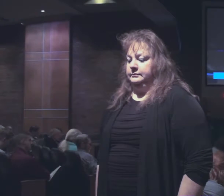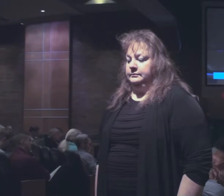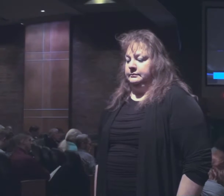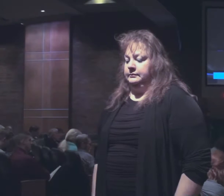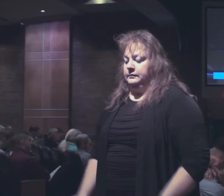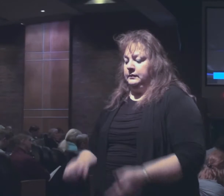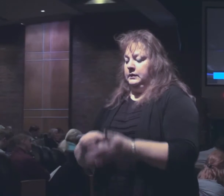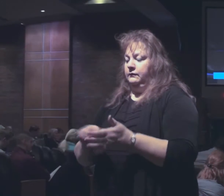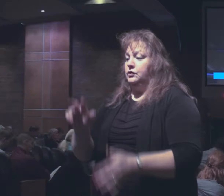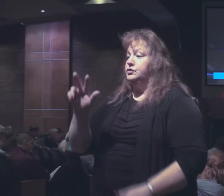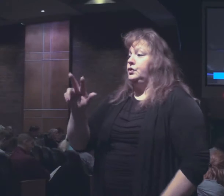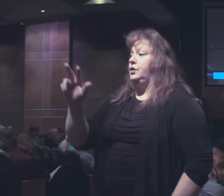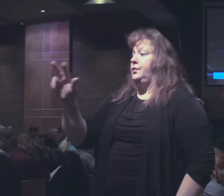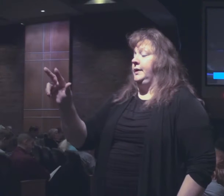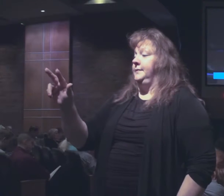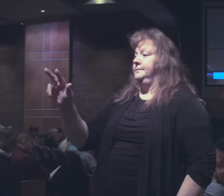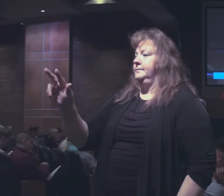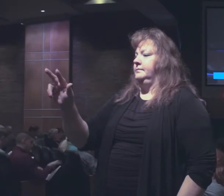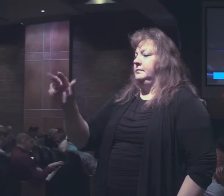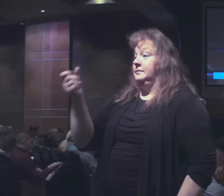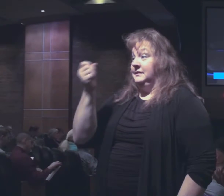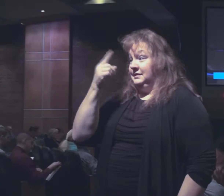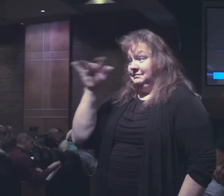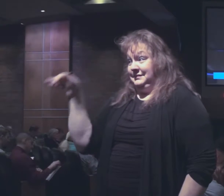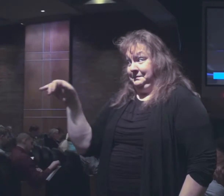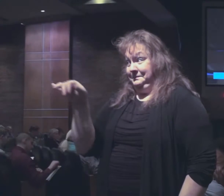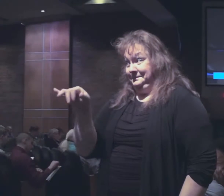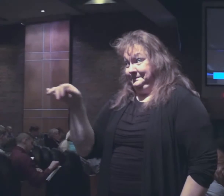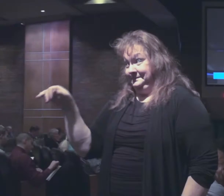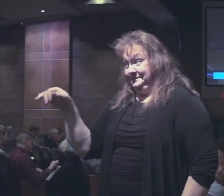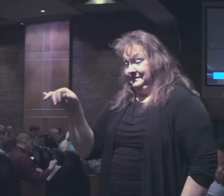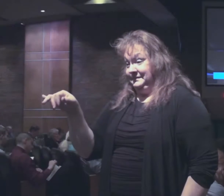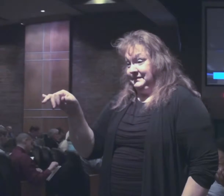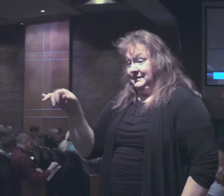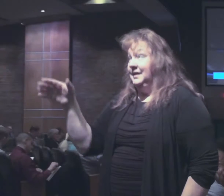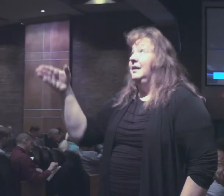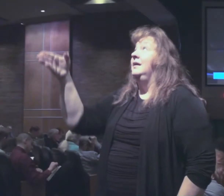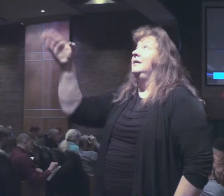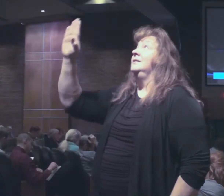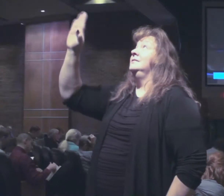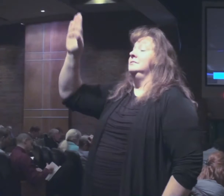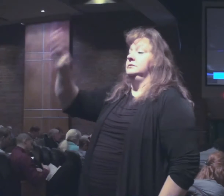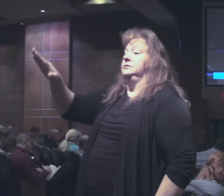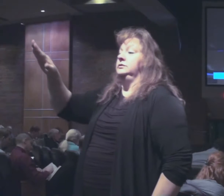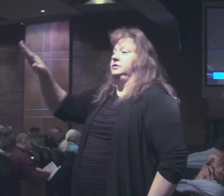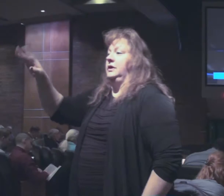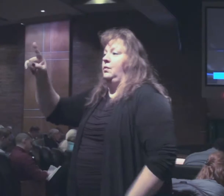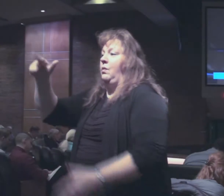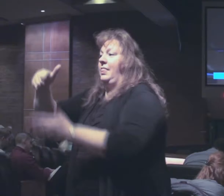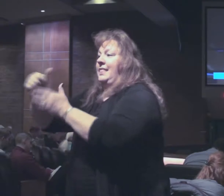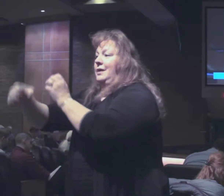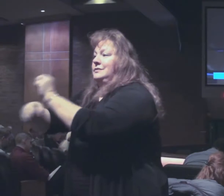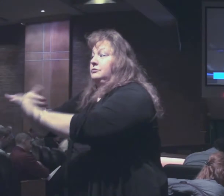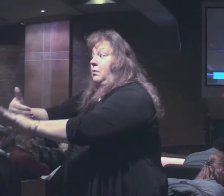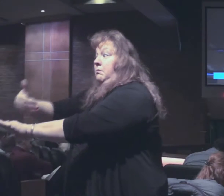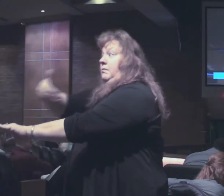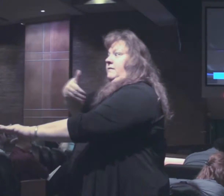And look at verse 33, and you see the similarity between the child of God 1,000 years before